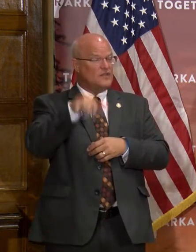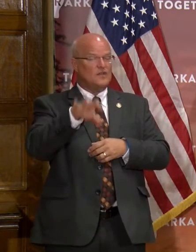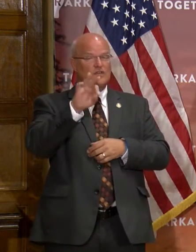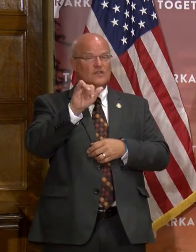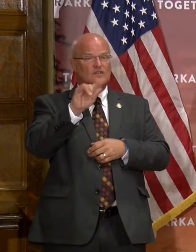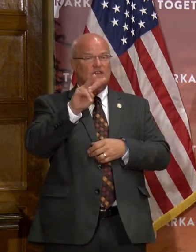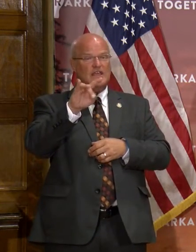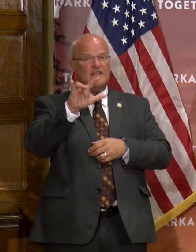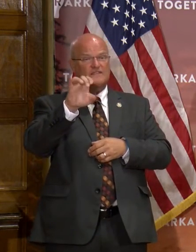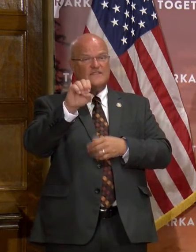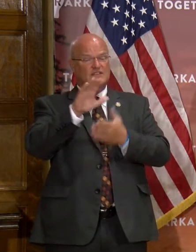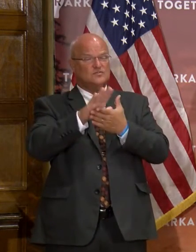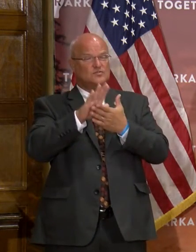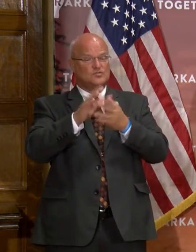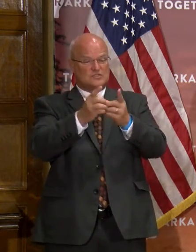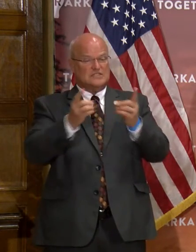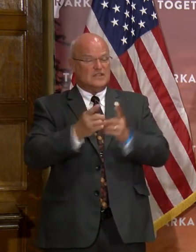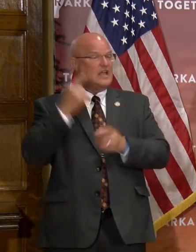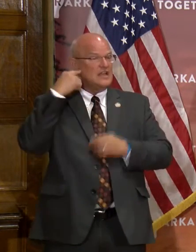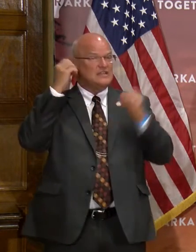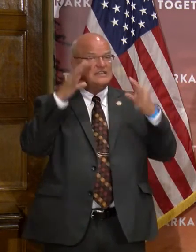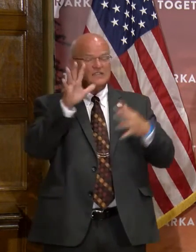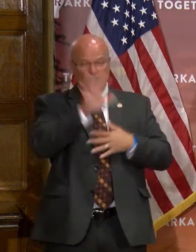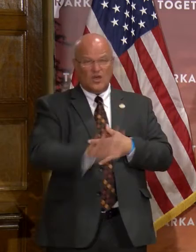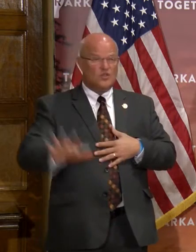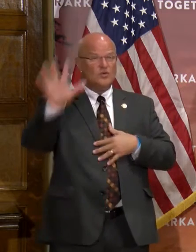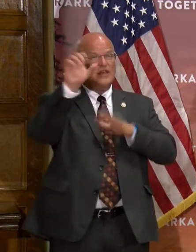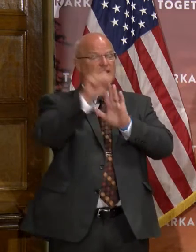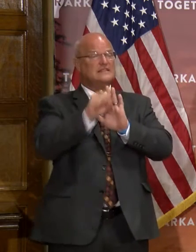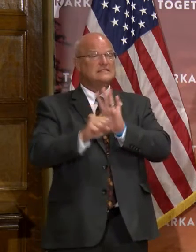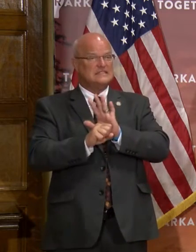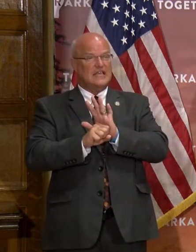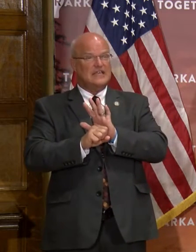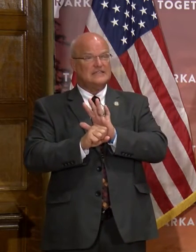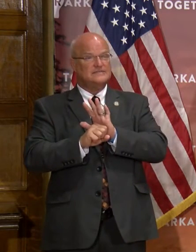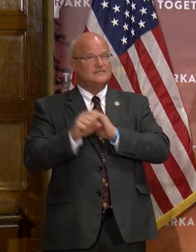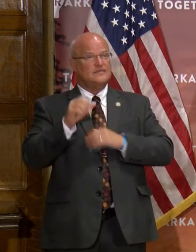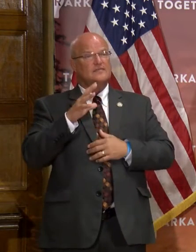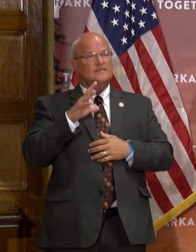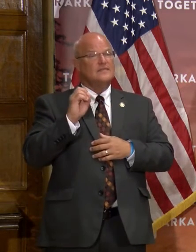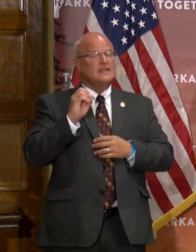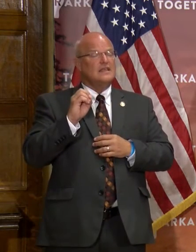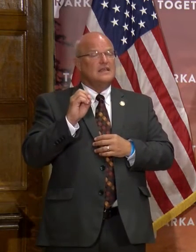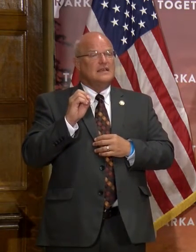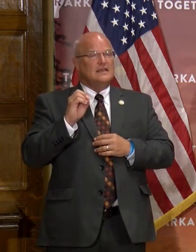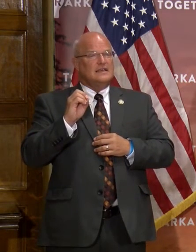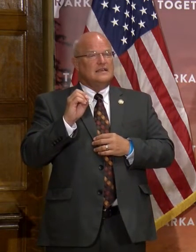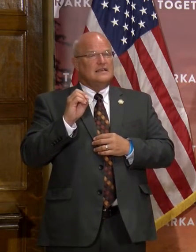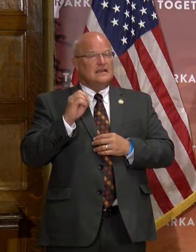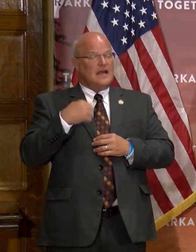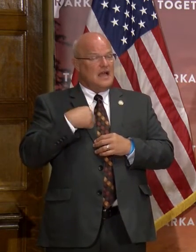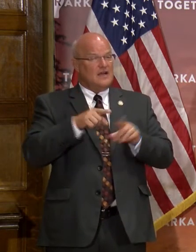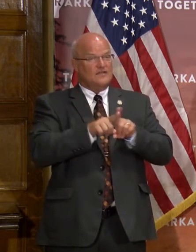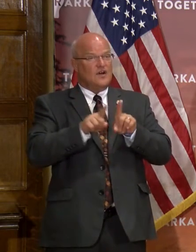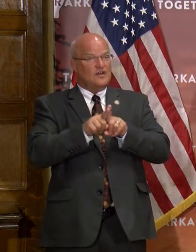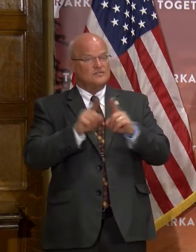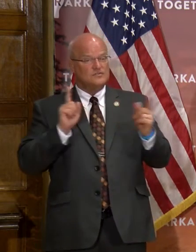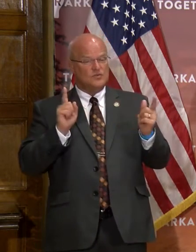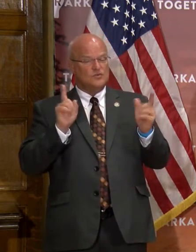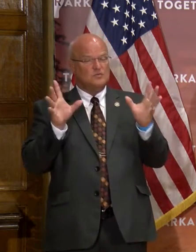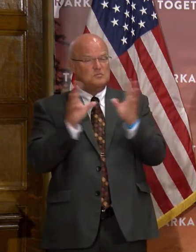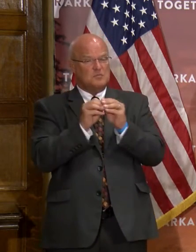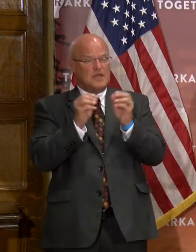Fayetteville School District. I hear from teachers all across the state, and And I've also met